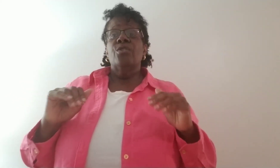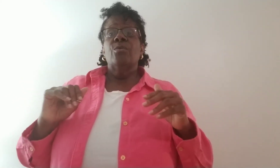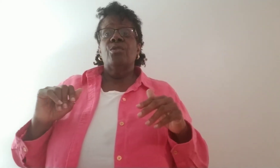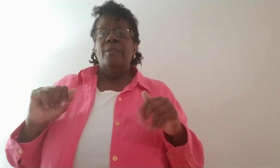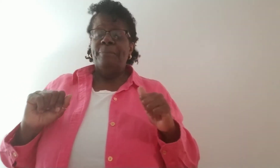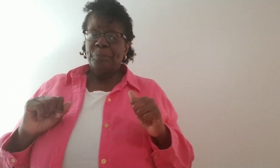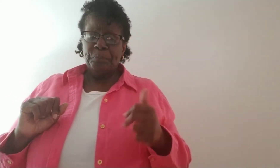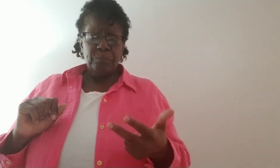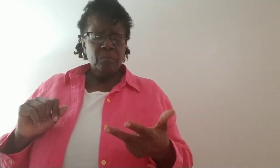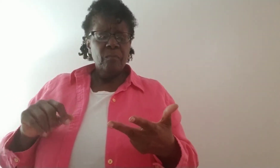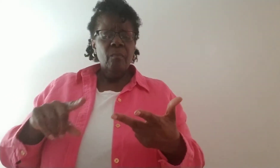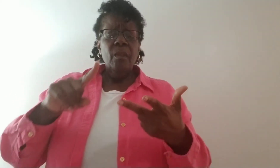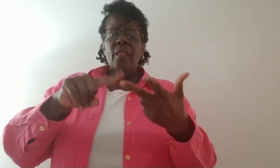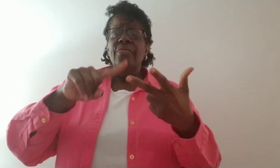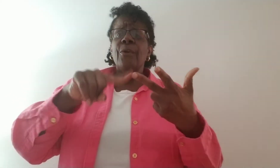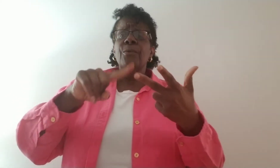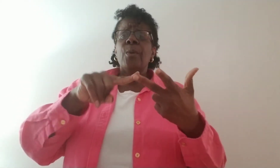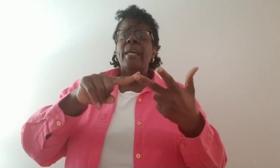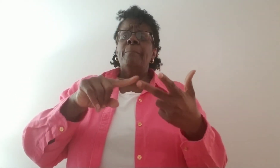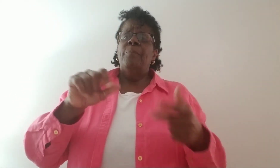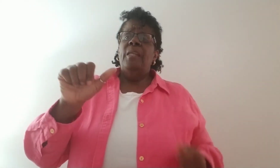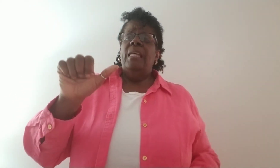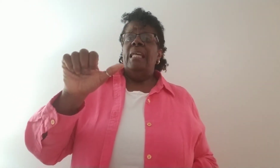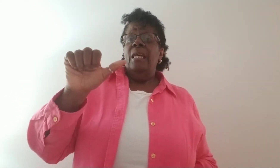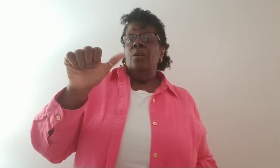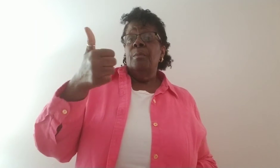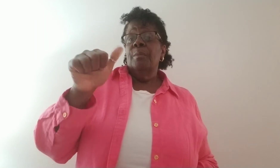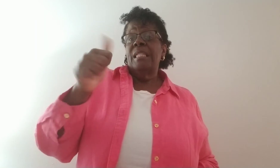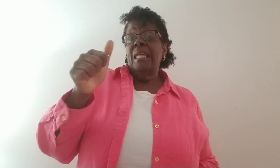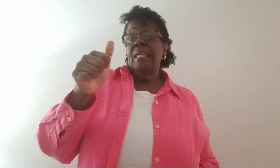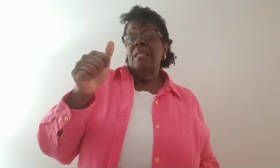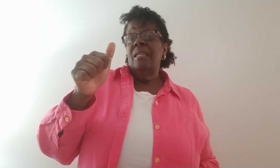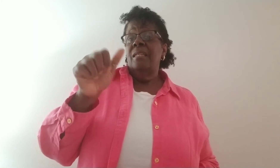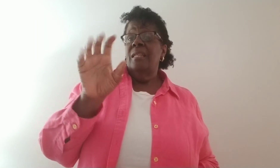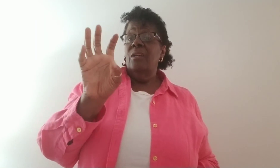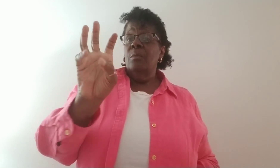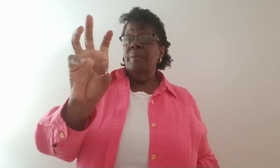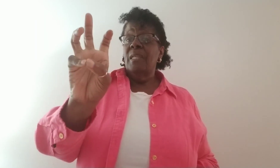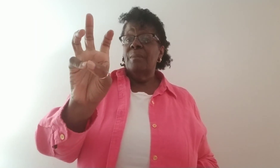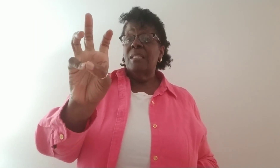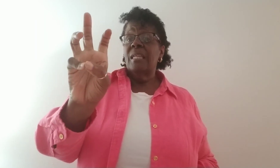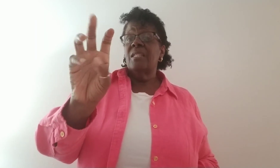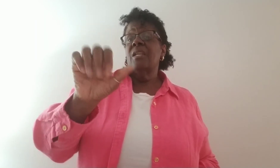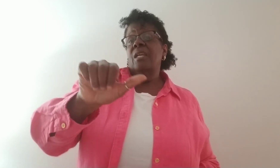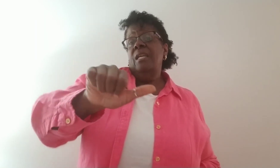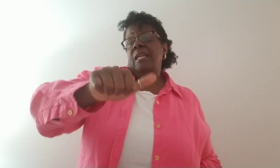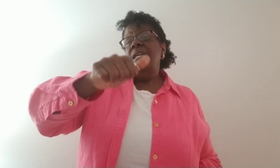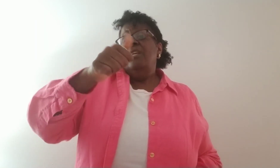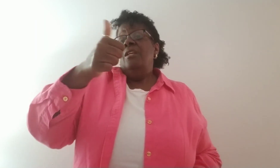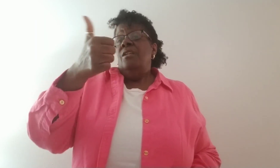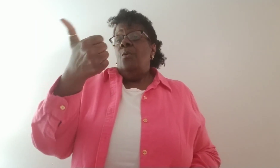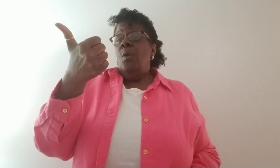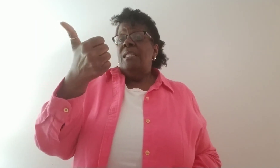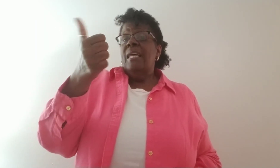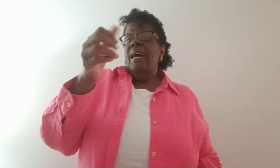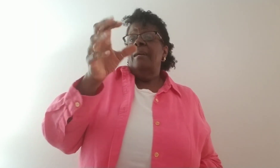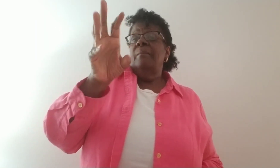do it. Third way, remember 10, and you remember the number 6? One time,